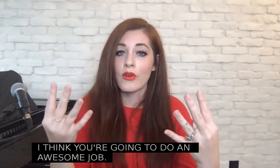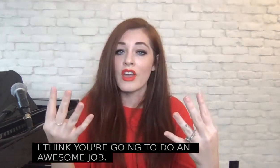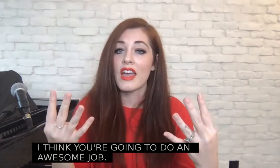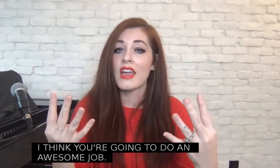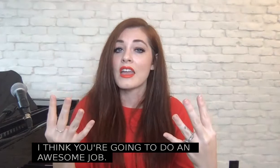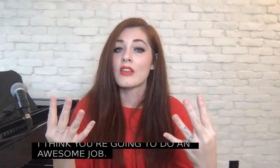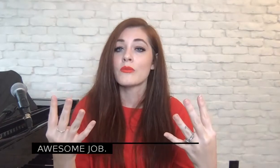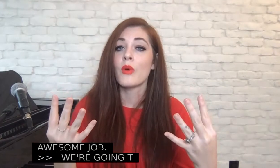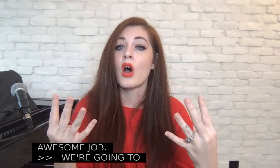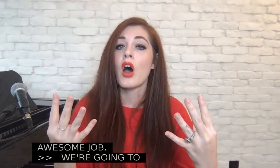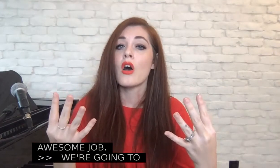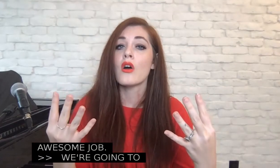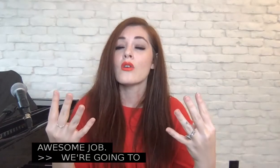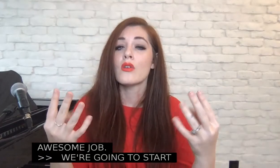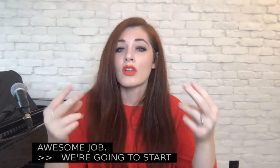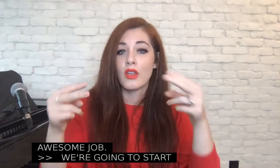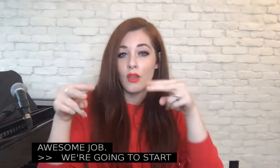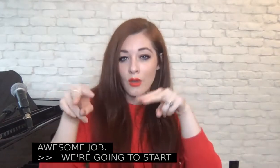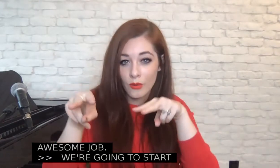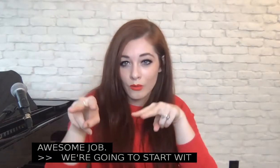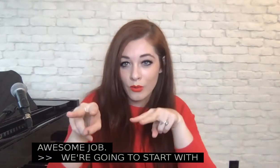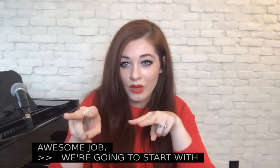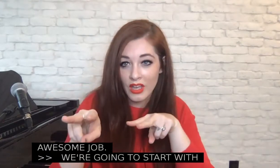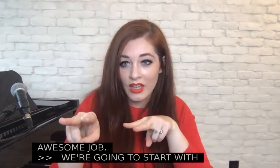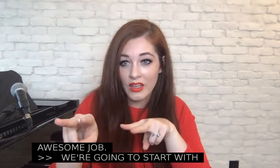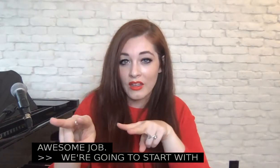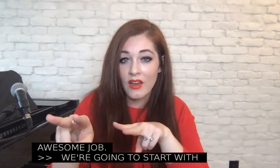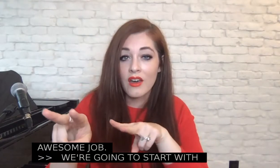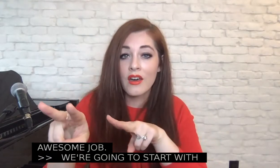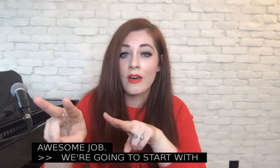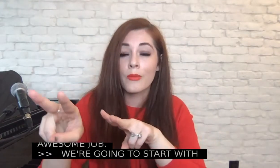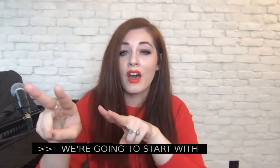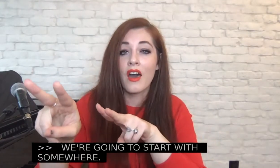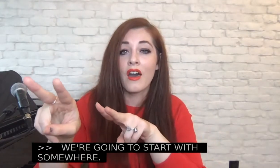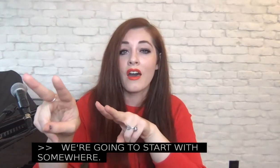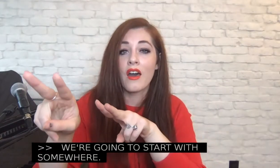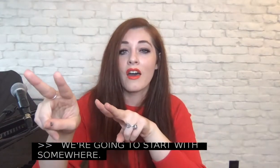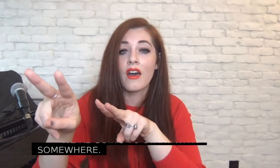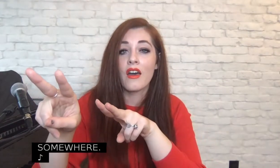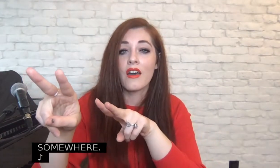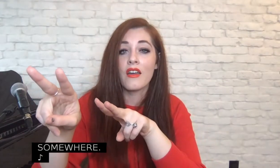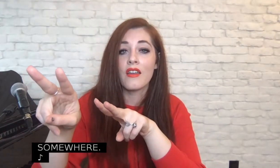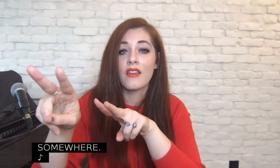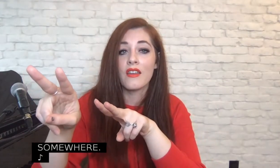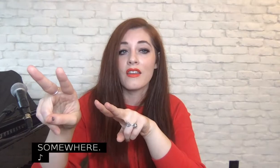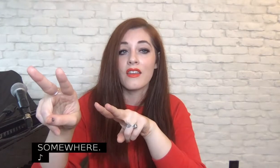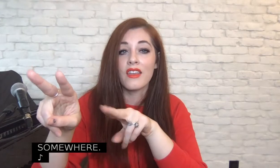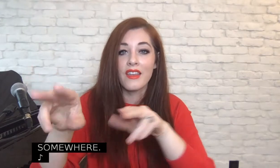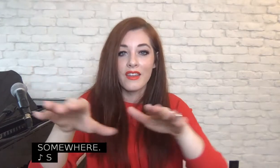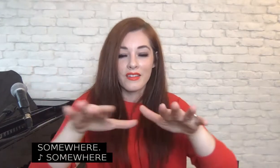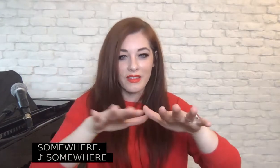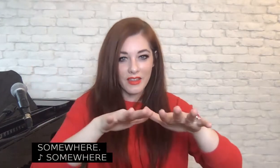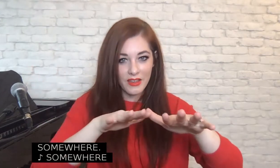over the rainbow, way up high,